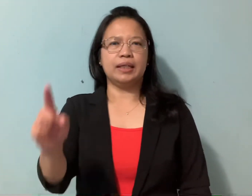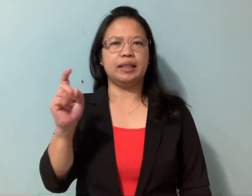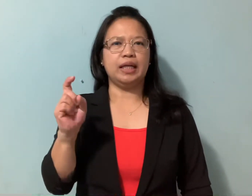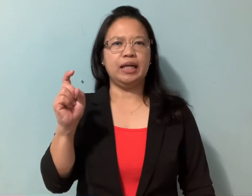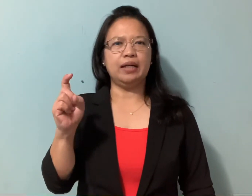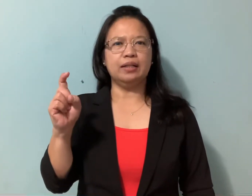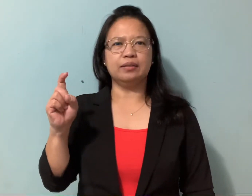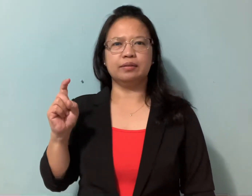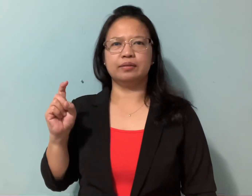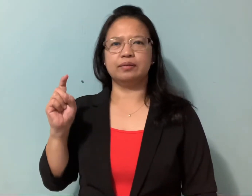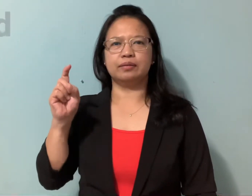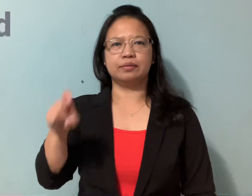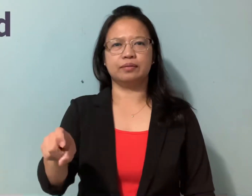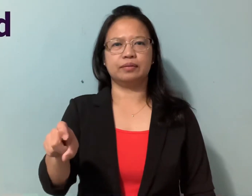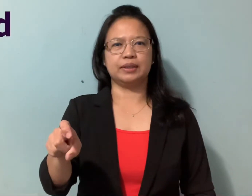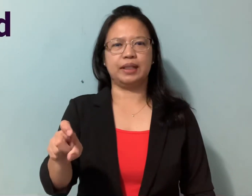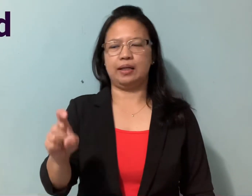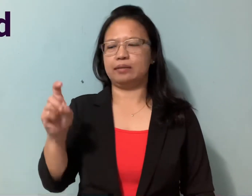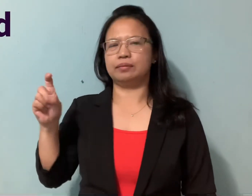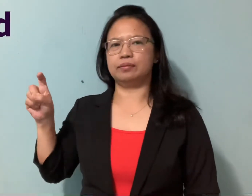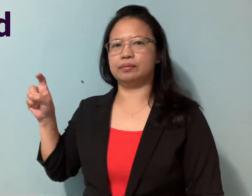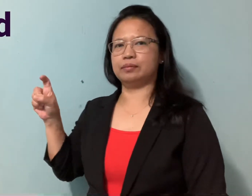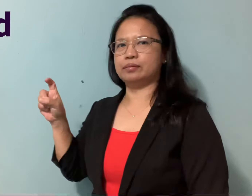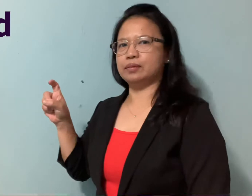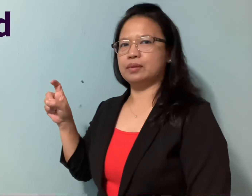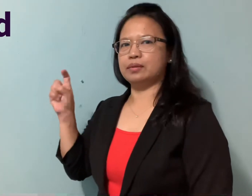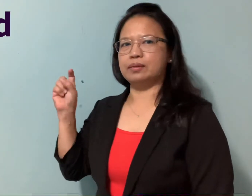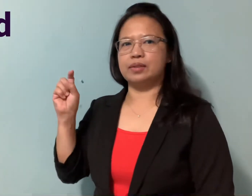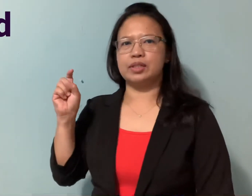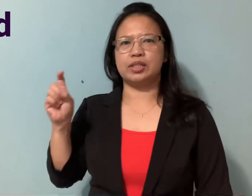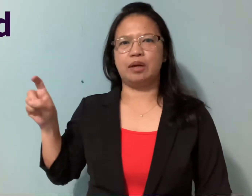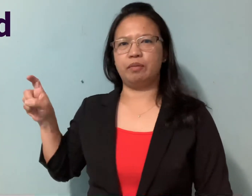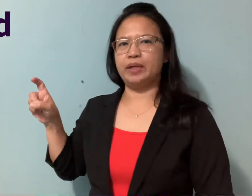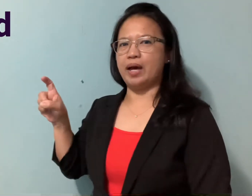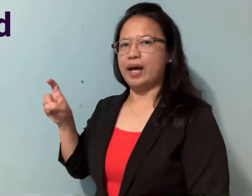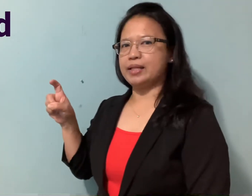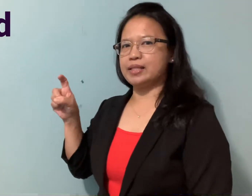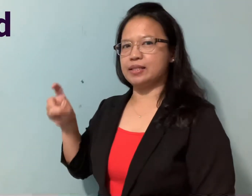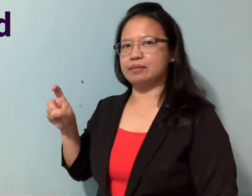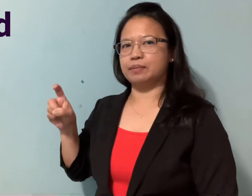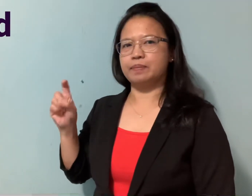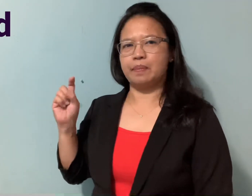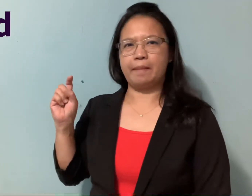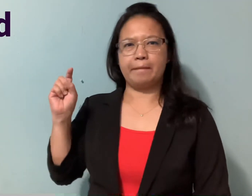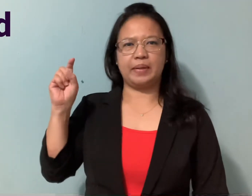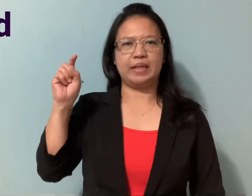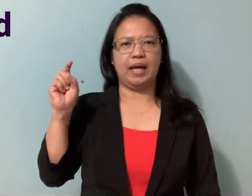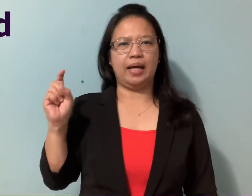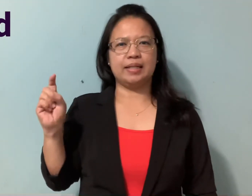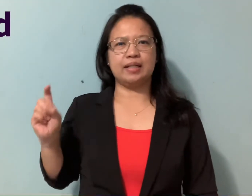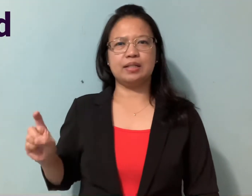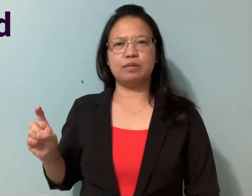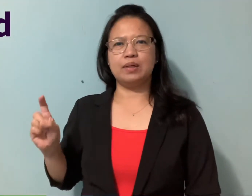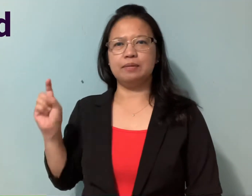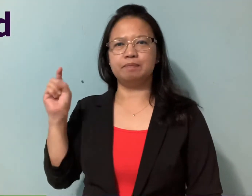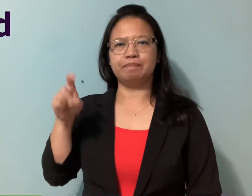Need. Say, shape of an X in ASL as well.